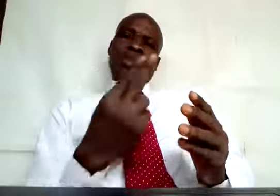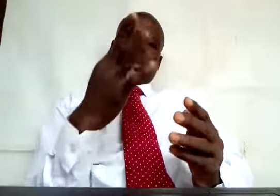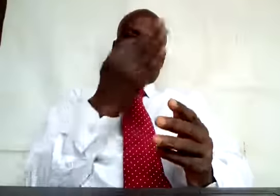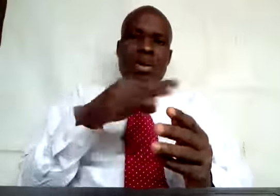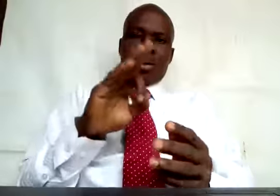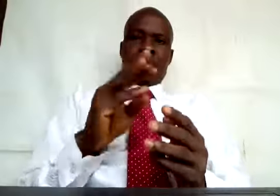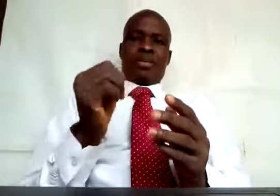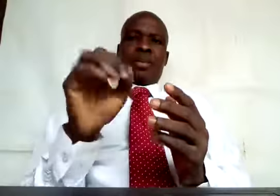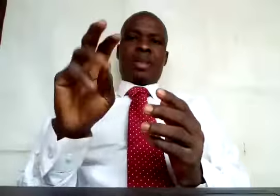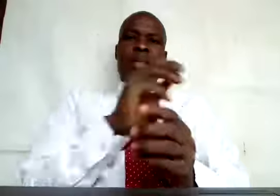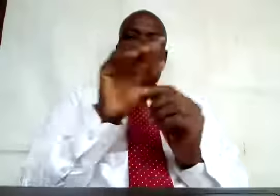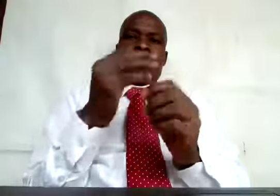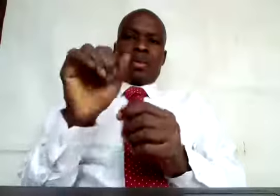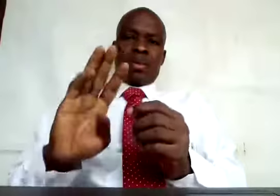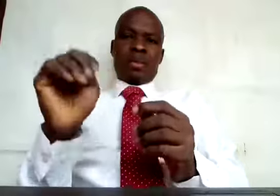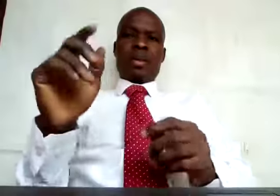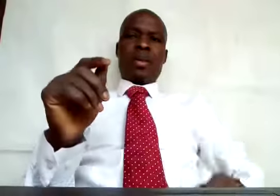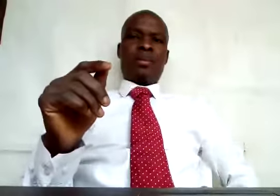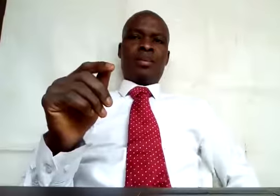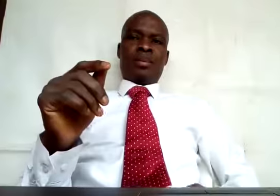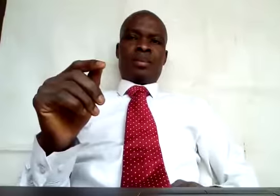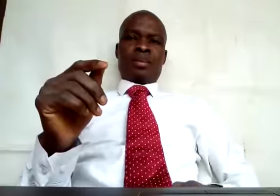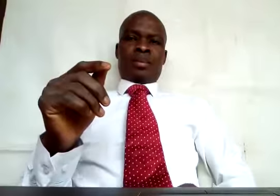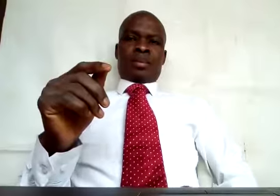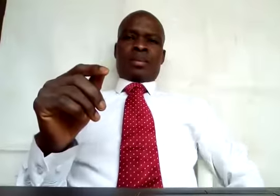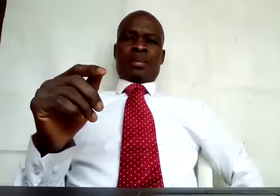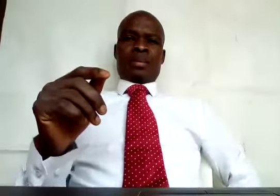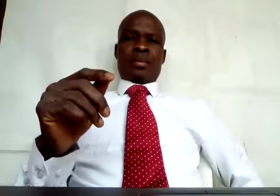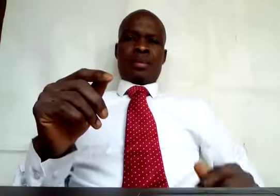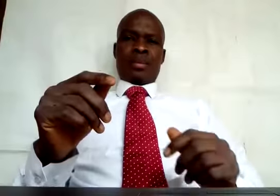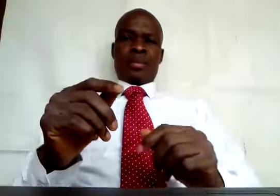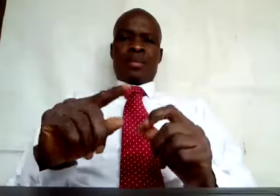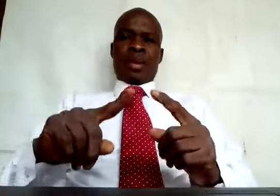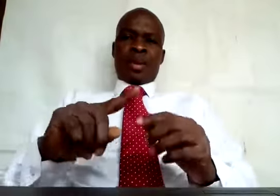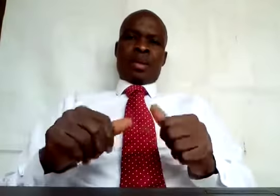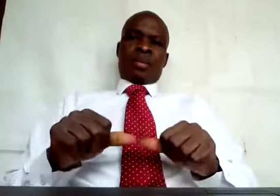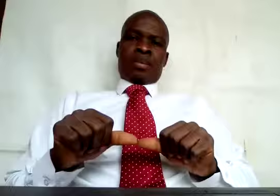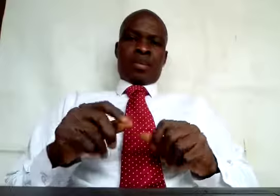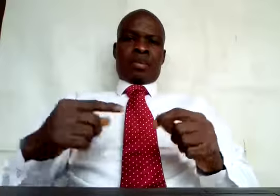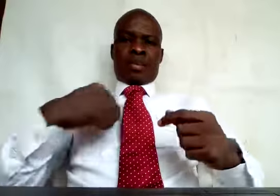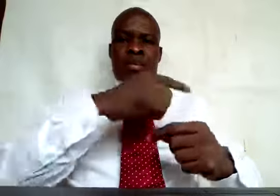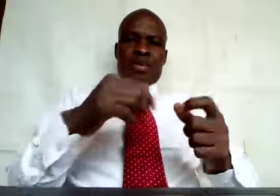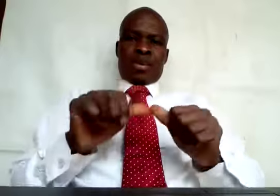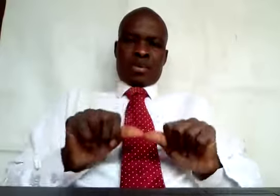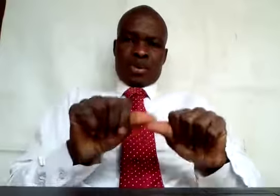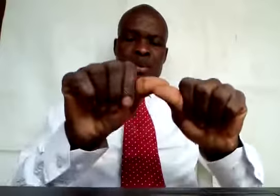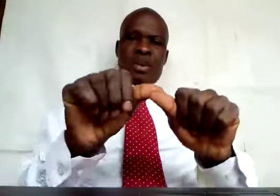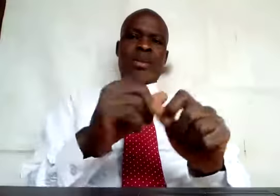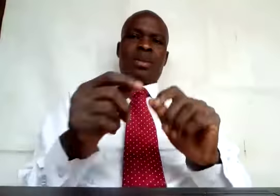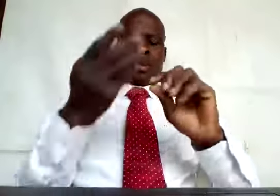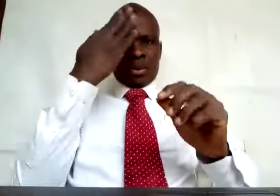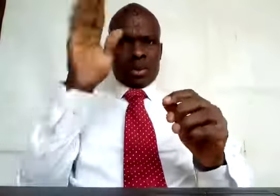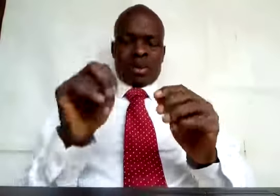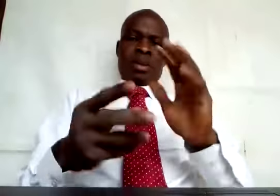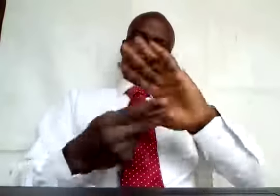and non-metals. Let us identify some keywords and get their meanings before we go into the topic for